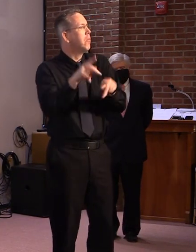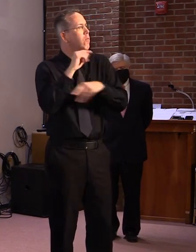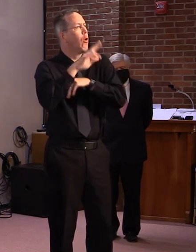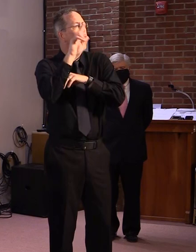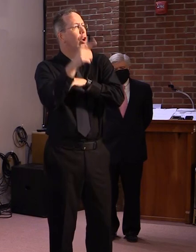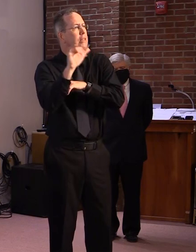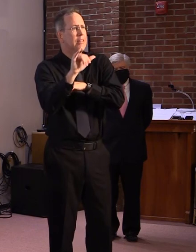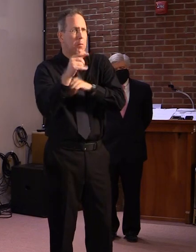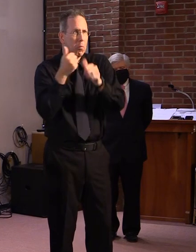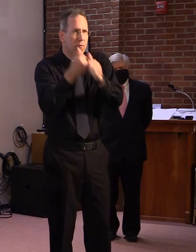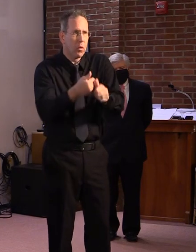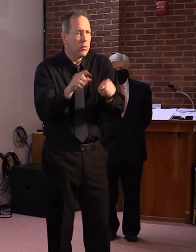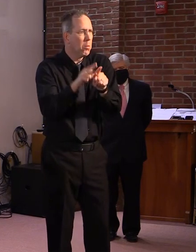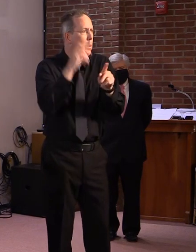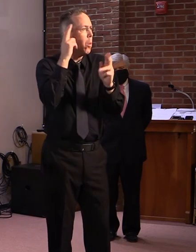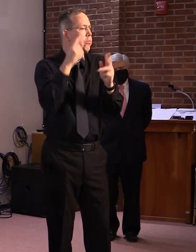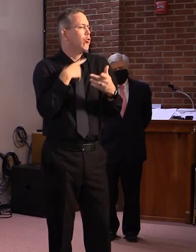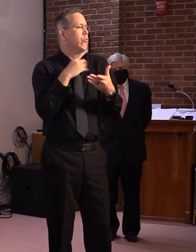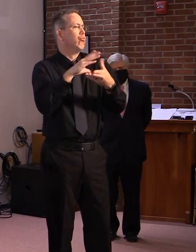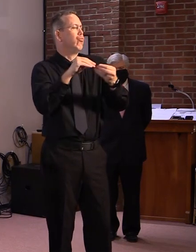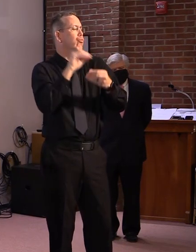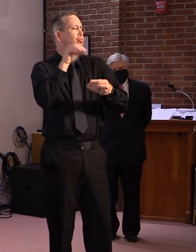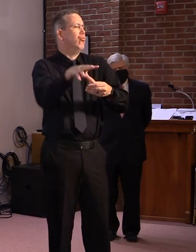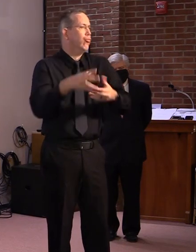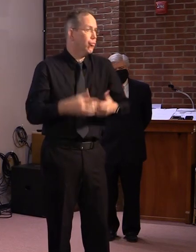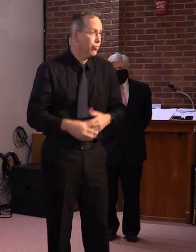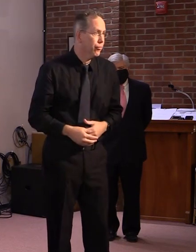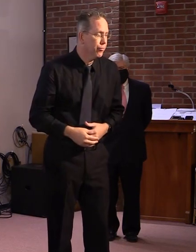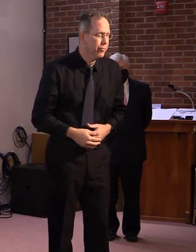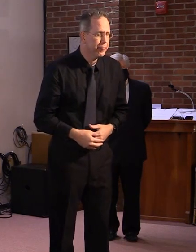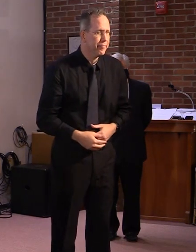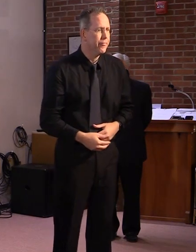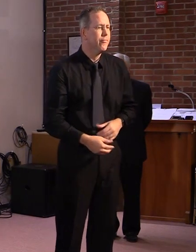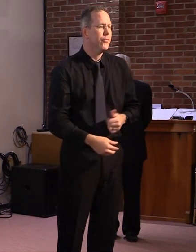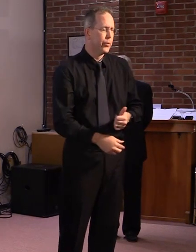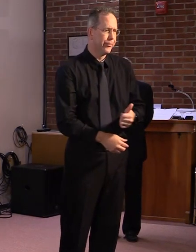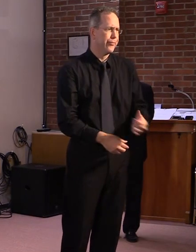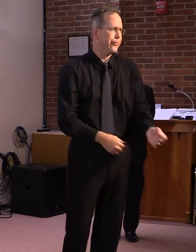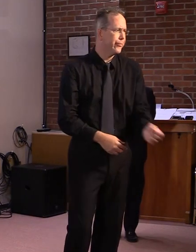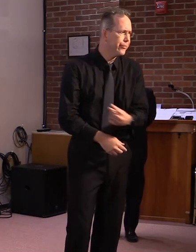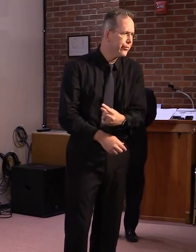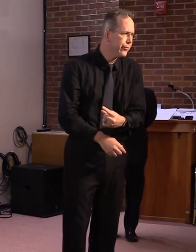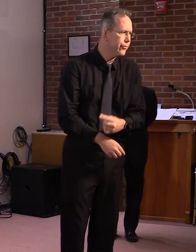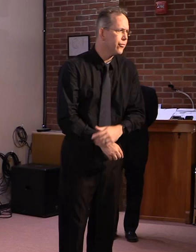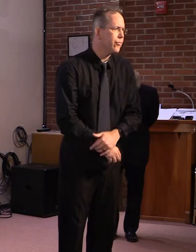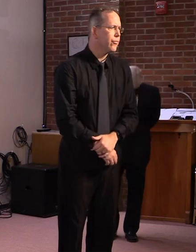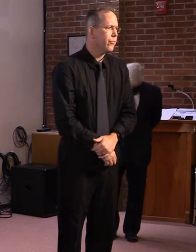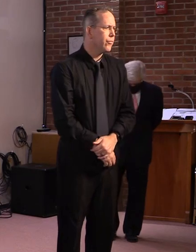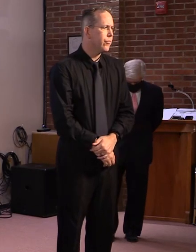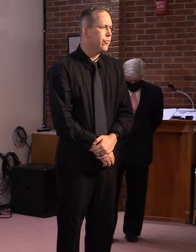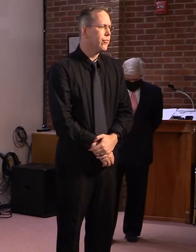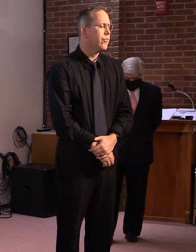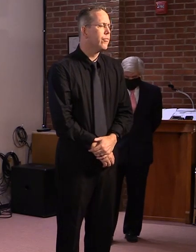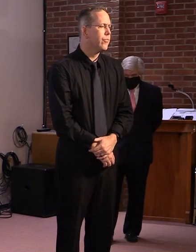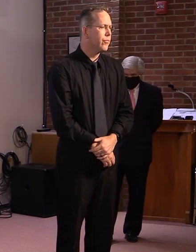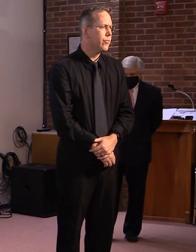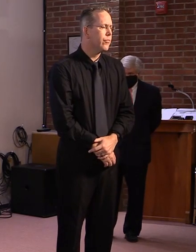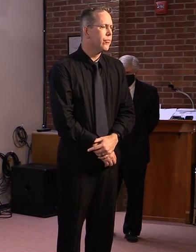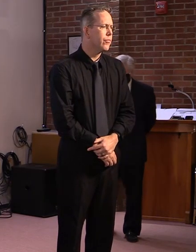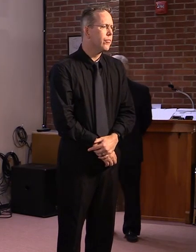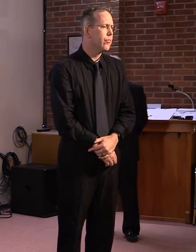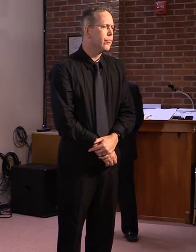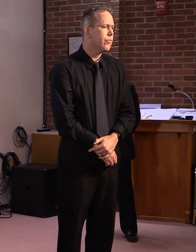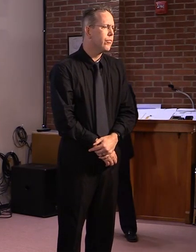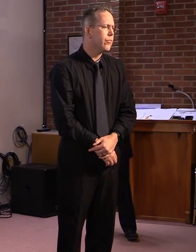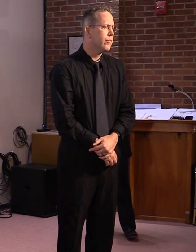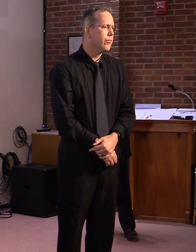Secretary French. So we spoke with the Vermont NEA, who expressed some concern about the reopening of schools and just all the different issues